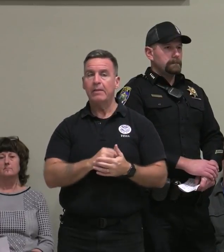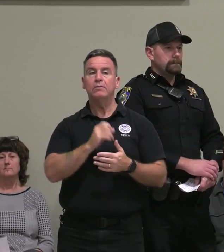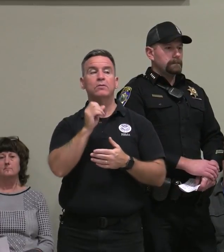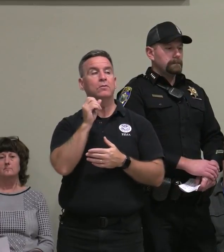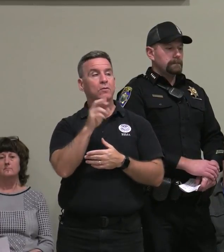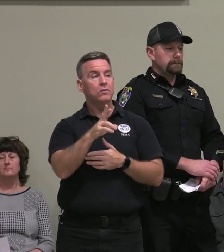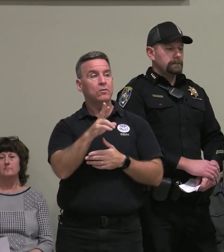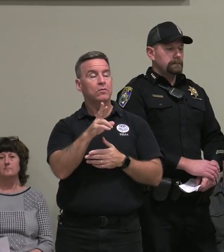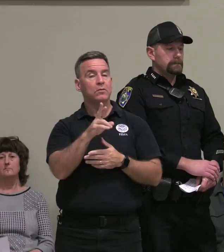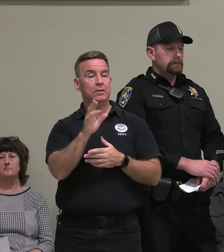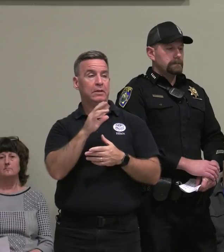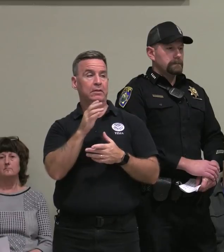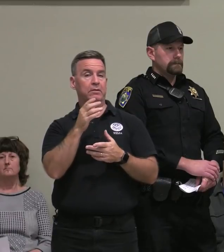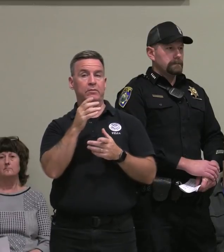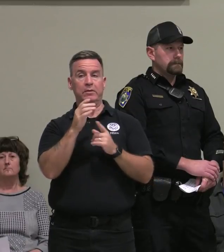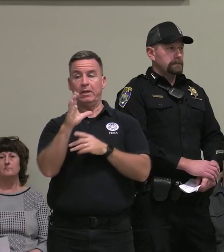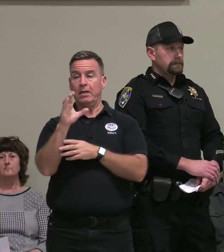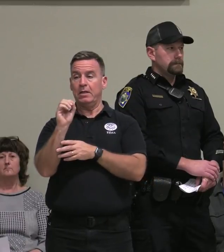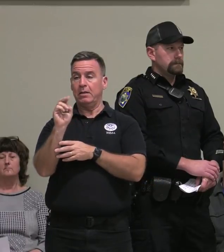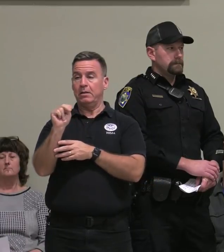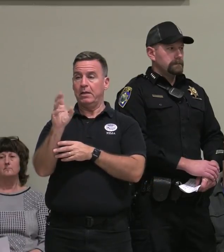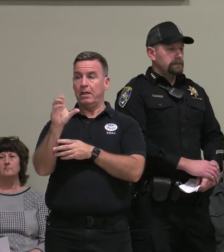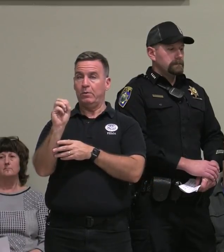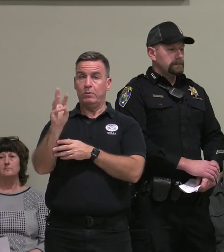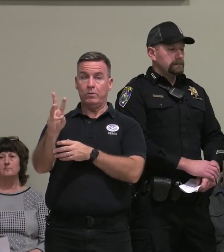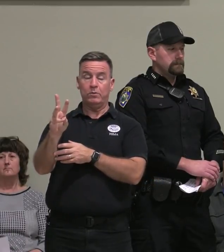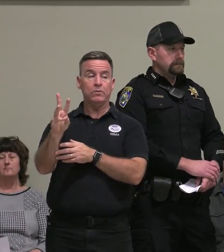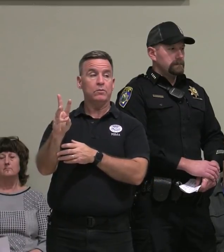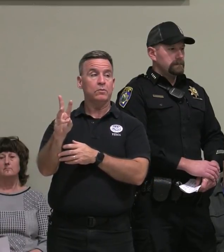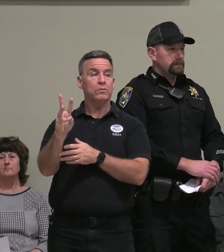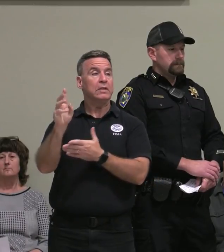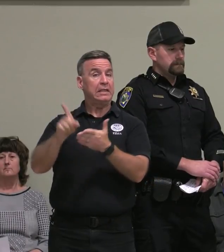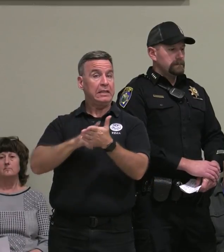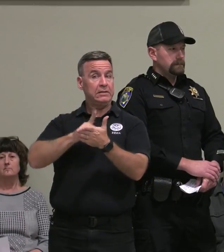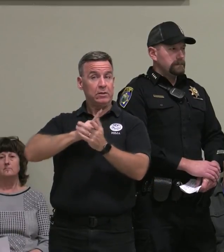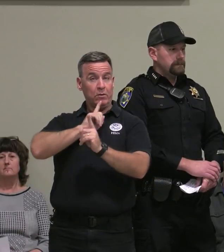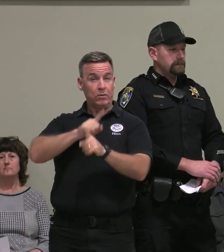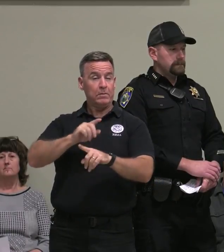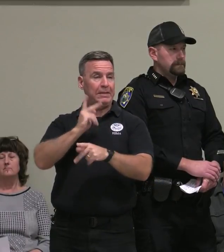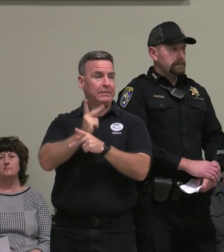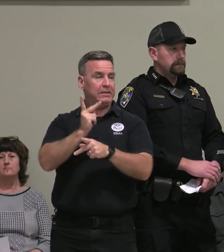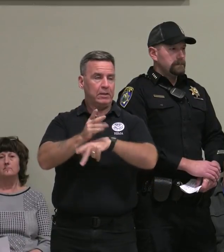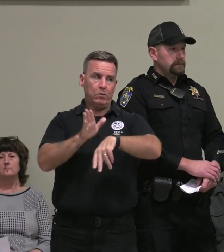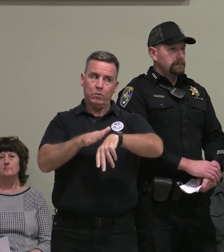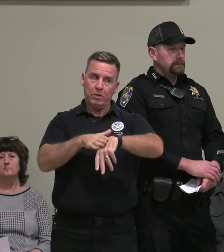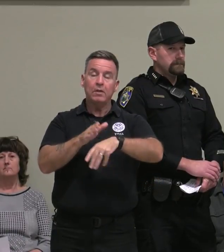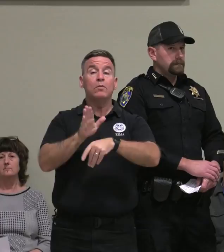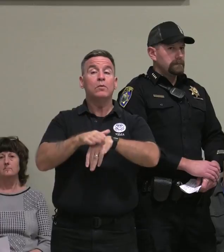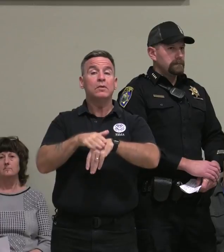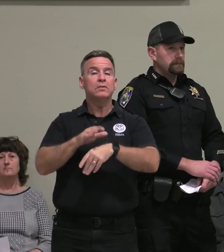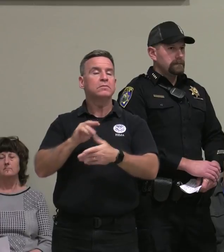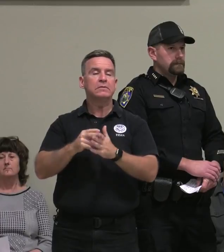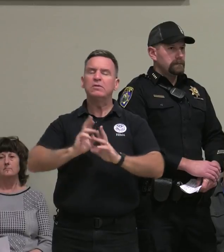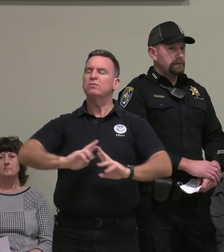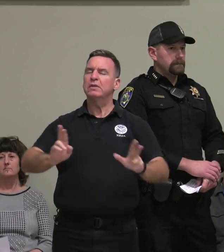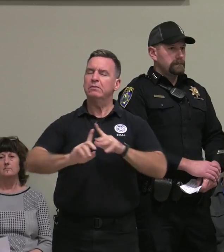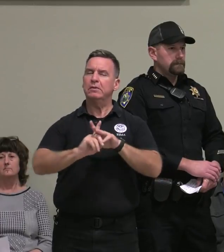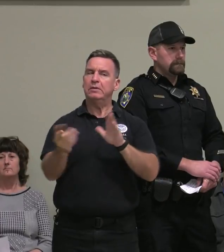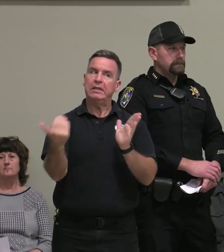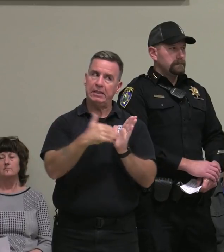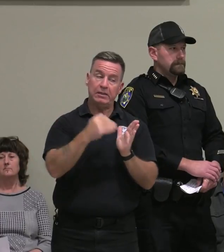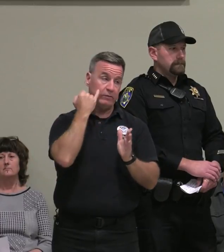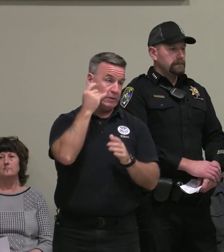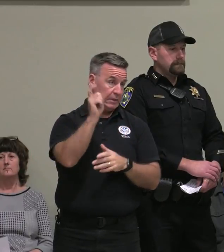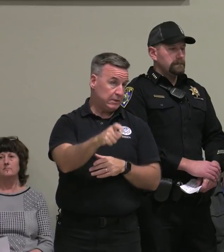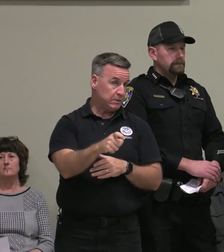or like the case of Concow, we lifted the order but maintain the warning. And the warning is be ready to evacuate